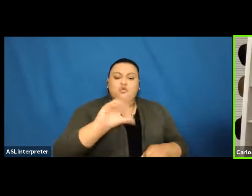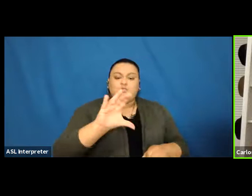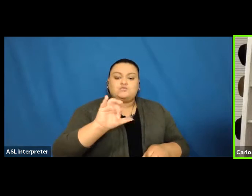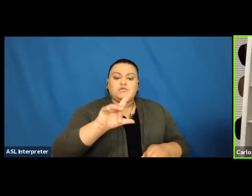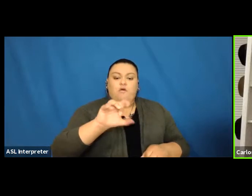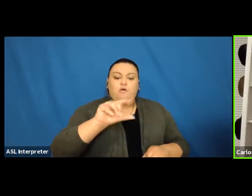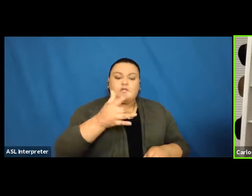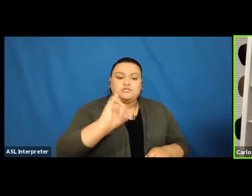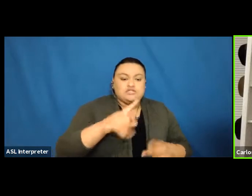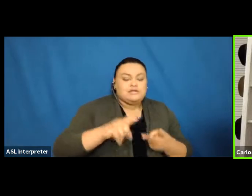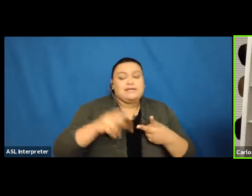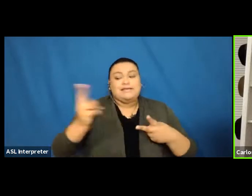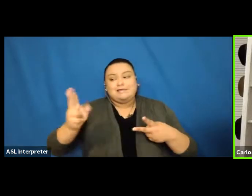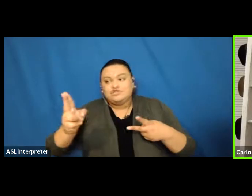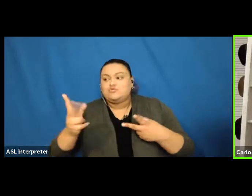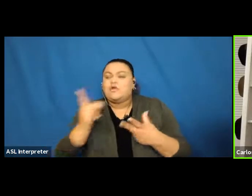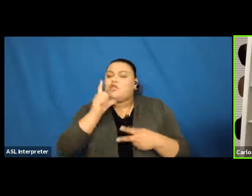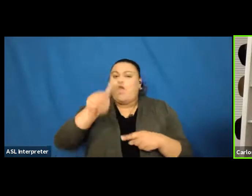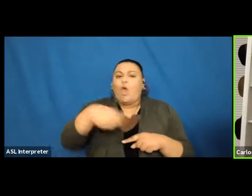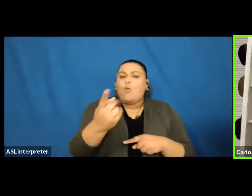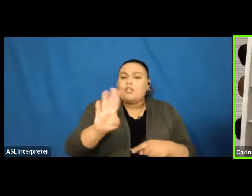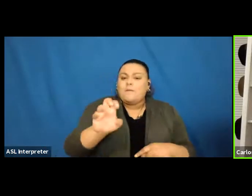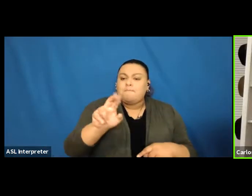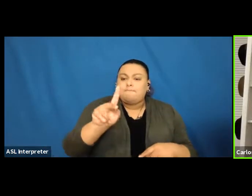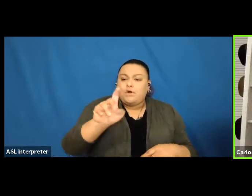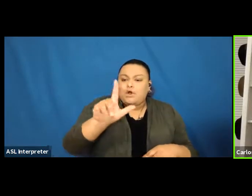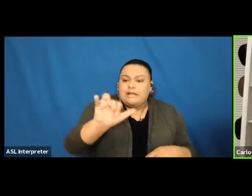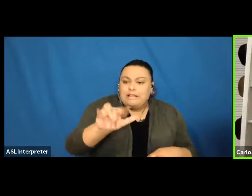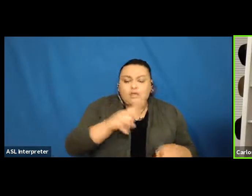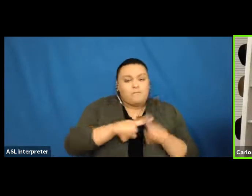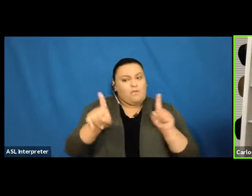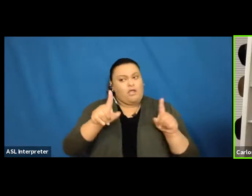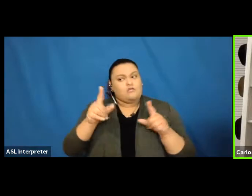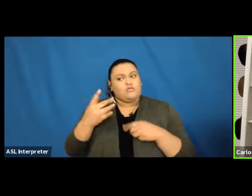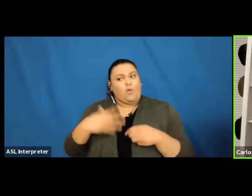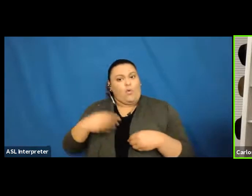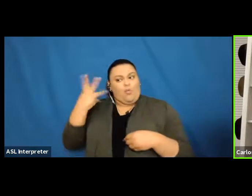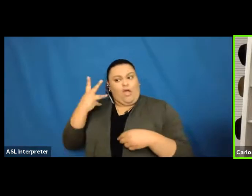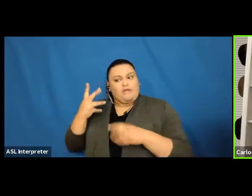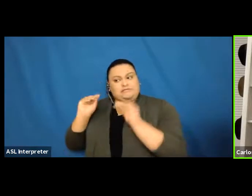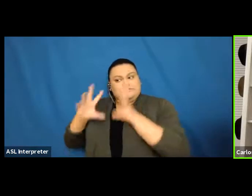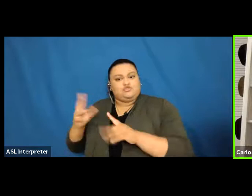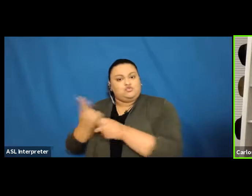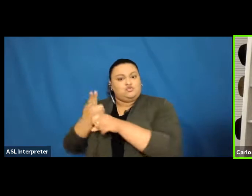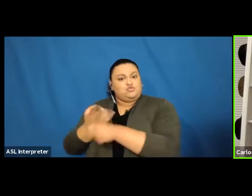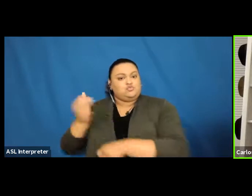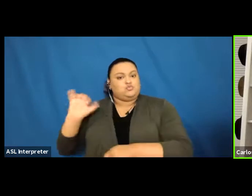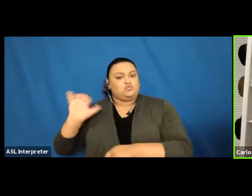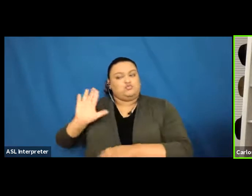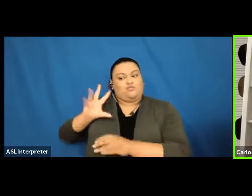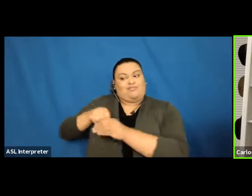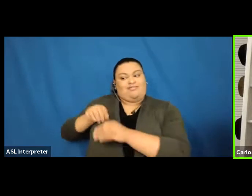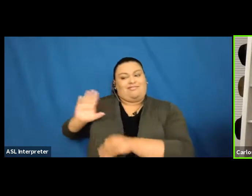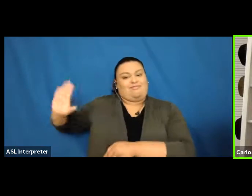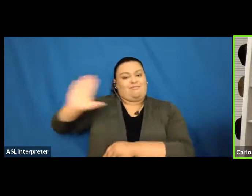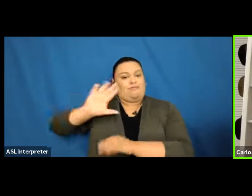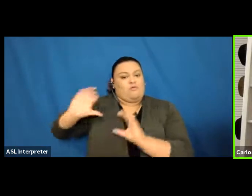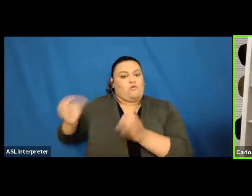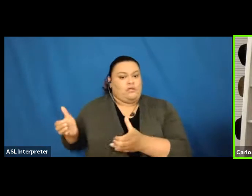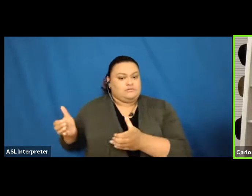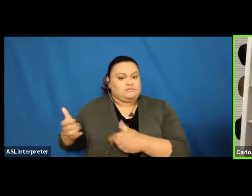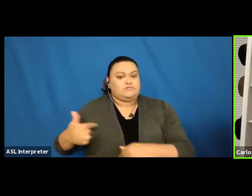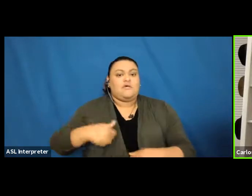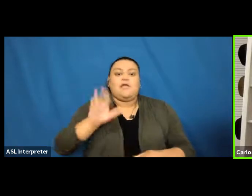at Berkeley, but elsewhere by white colleagues. That's pretty cool. So I always had that advanced in this. I never had an